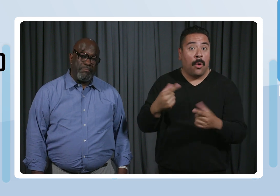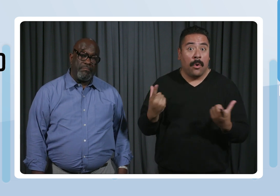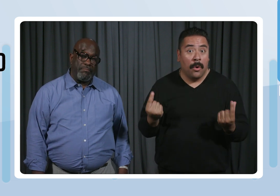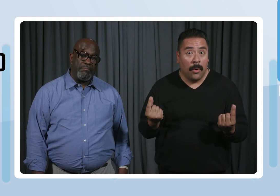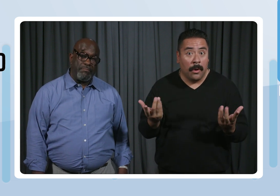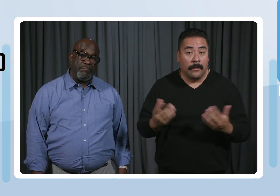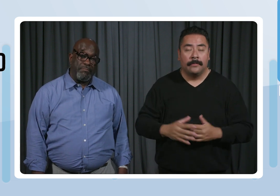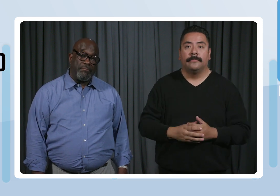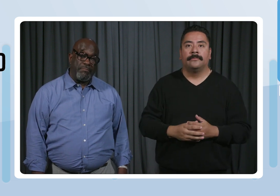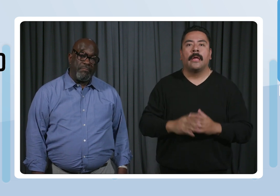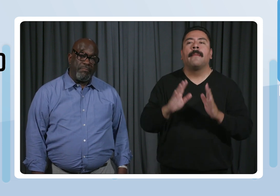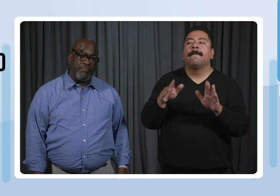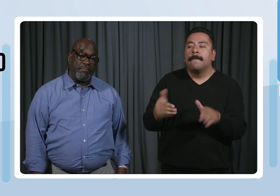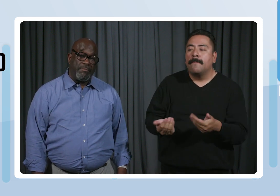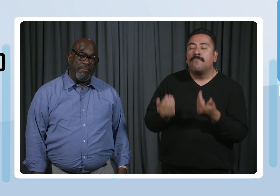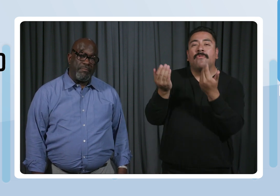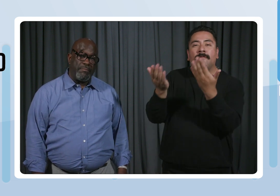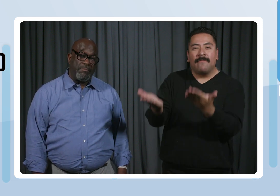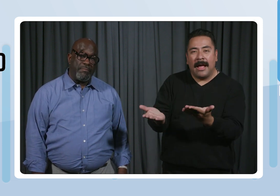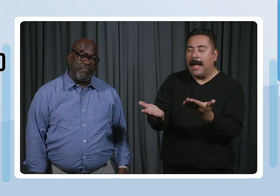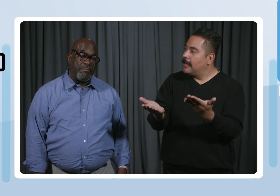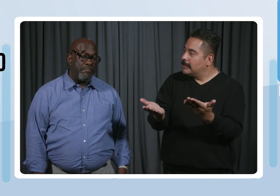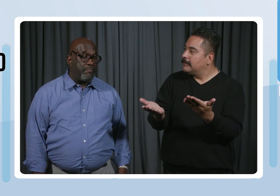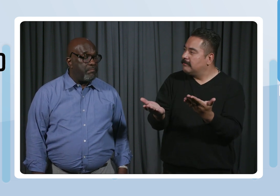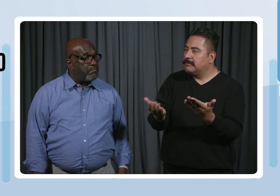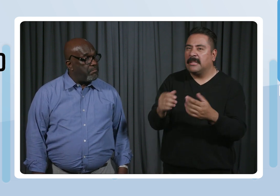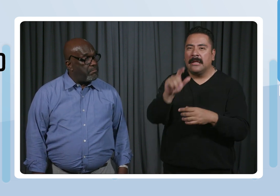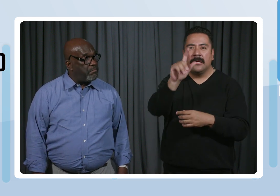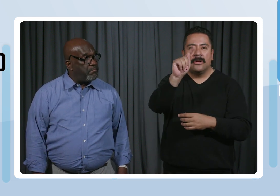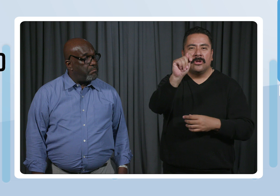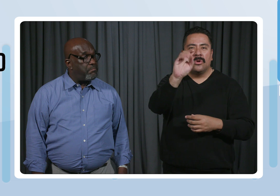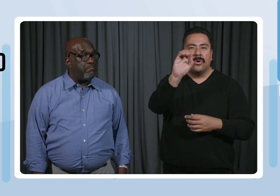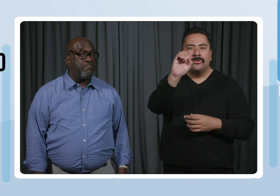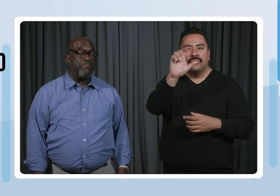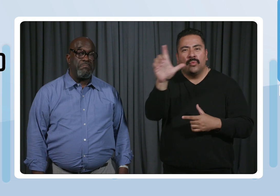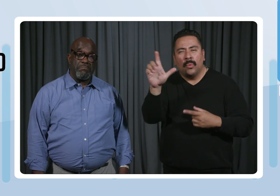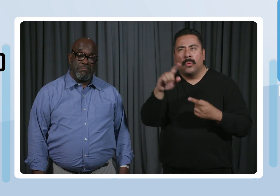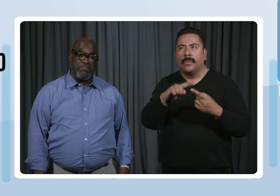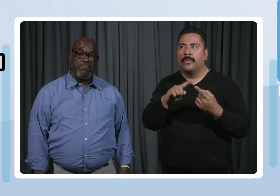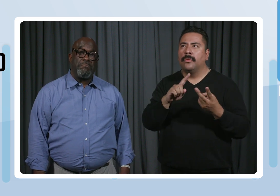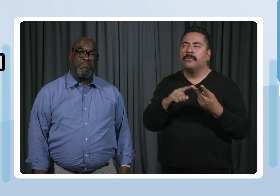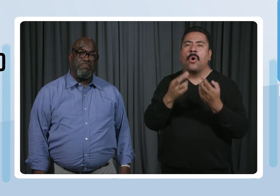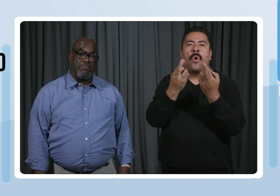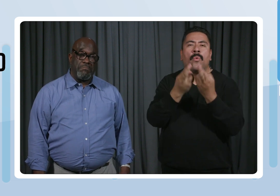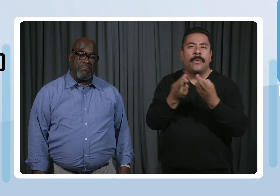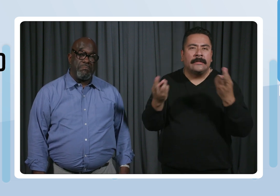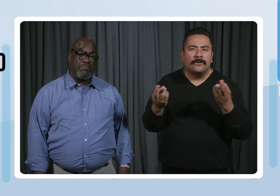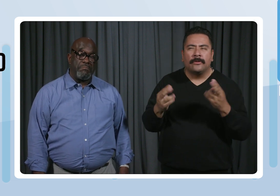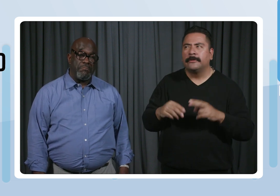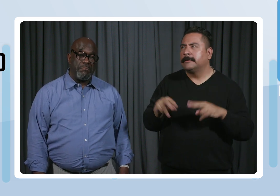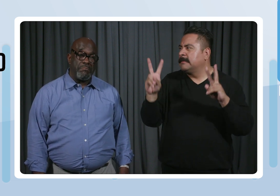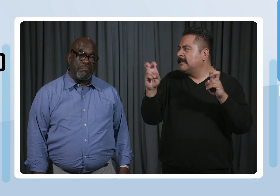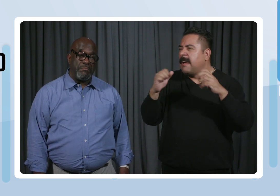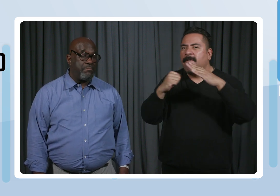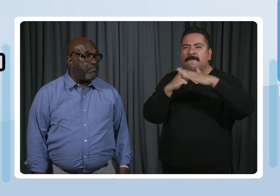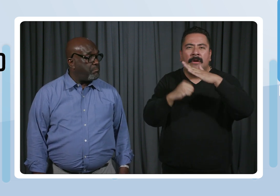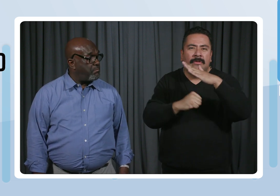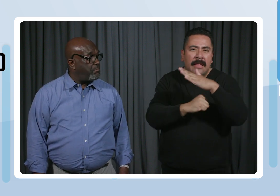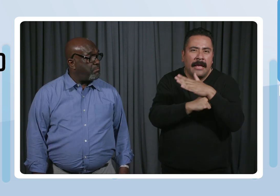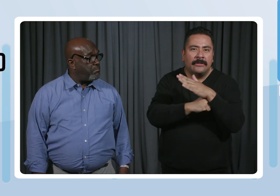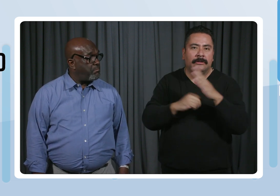to provide a tool, a resource, a foundation, an entry